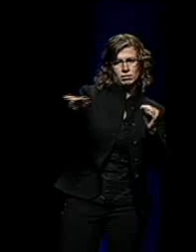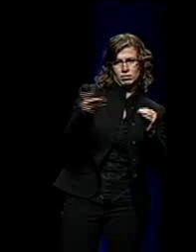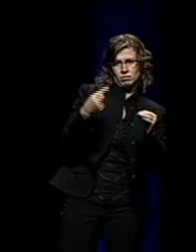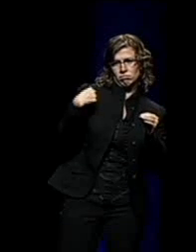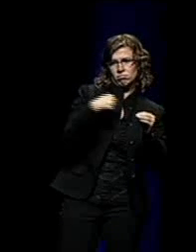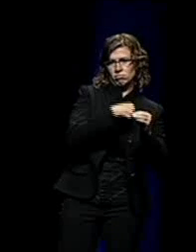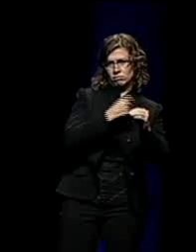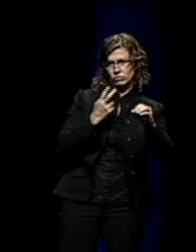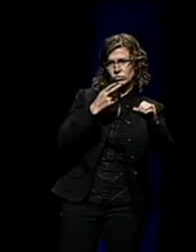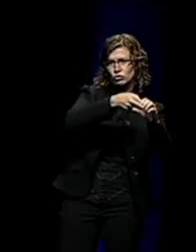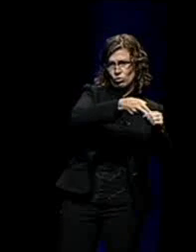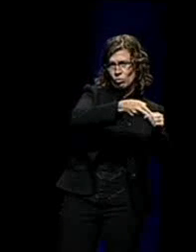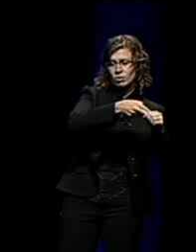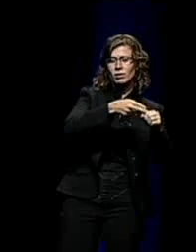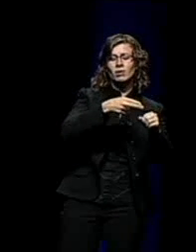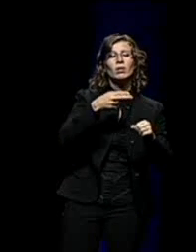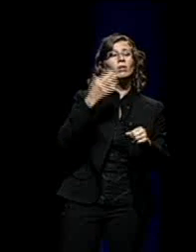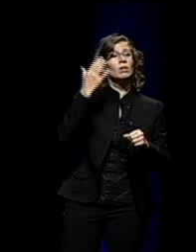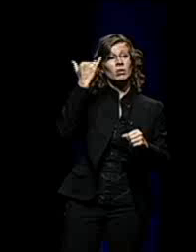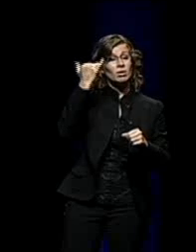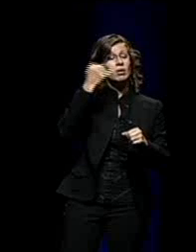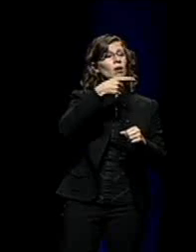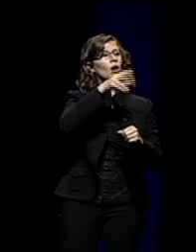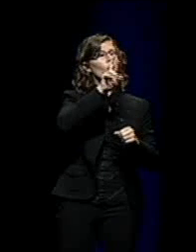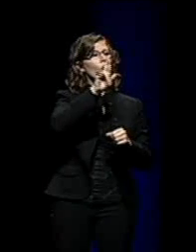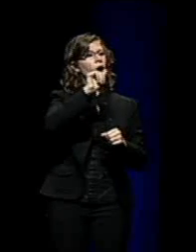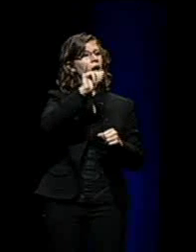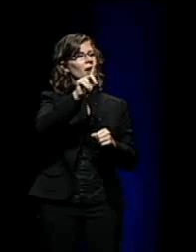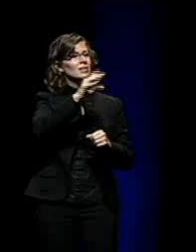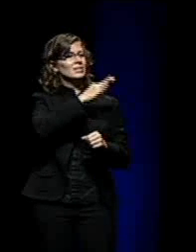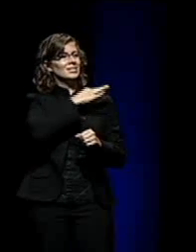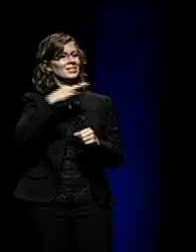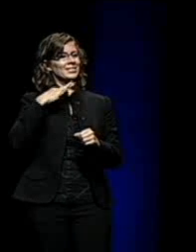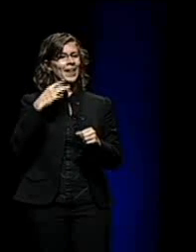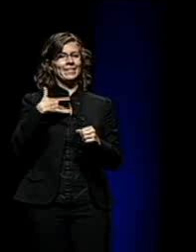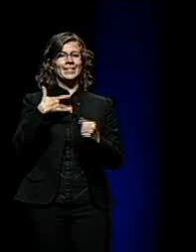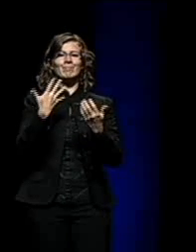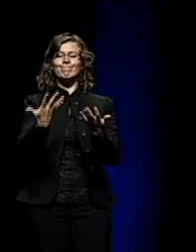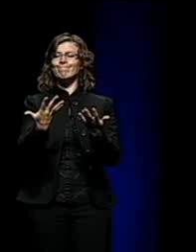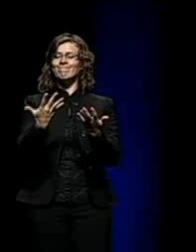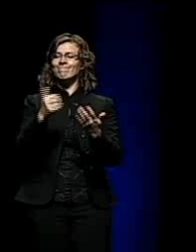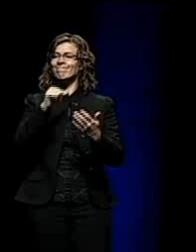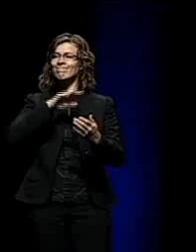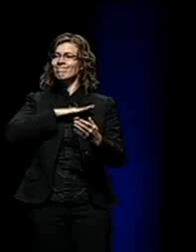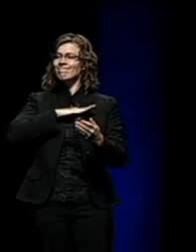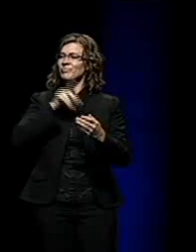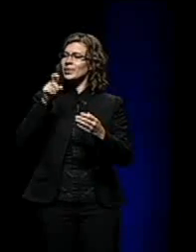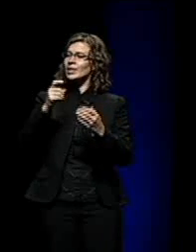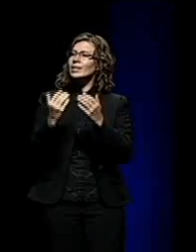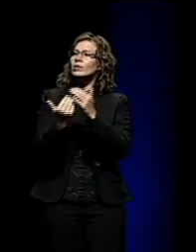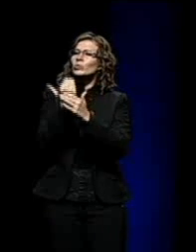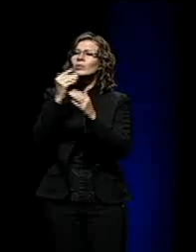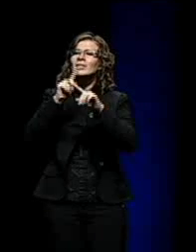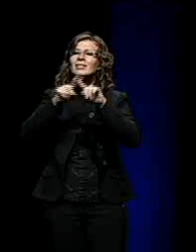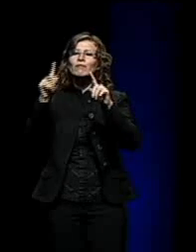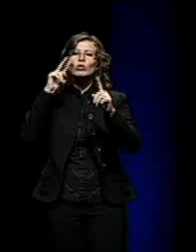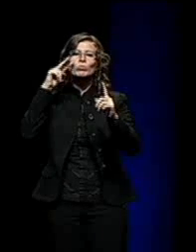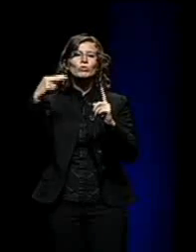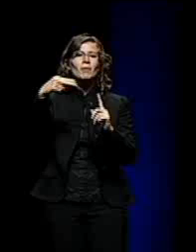RID staff wanted to get some different perspectives. They wanted to get some different opinions and experience into